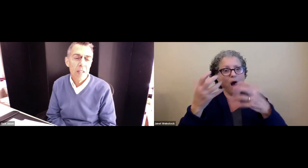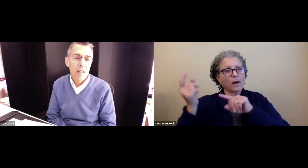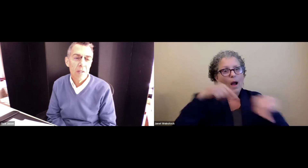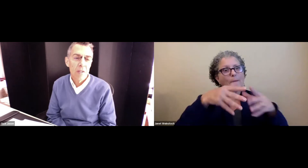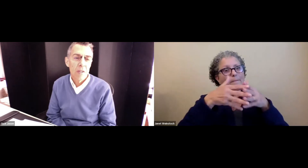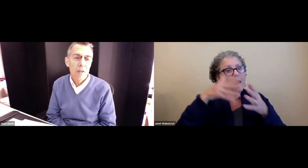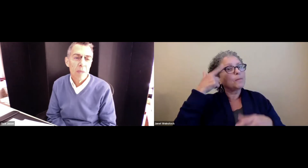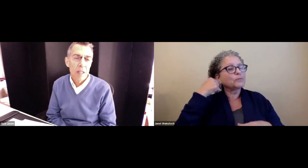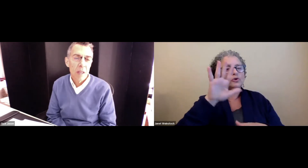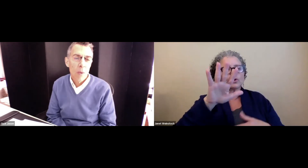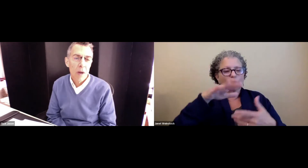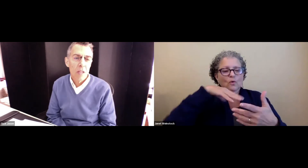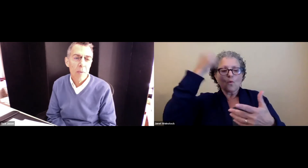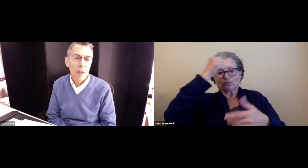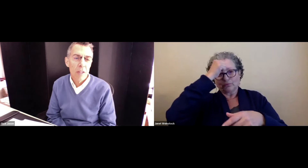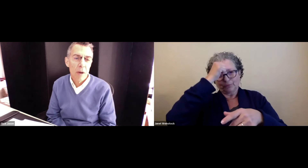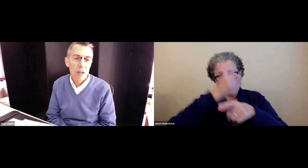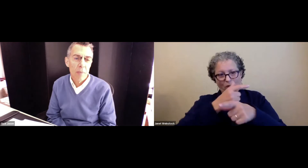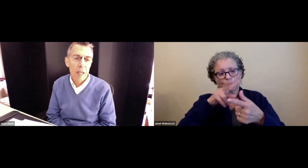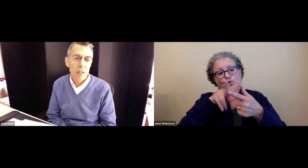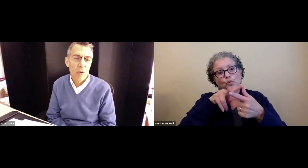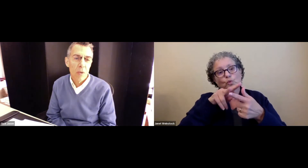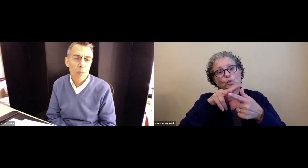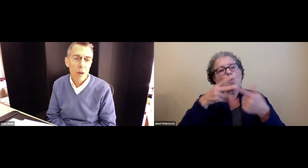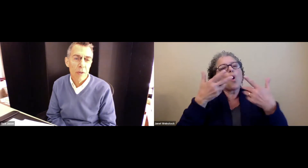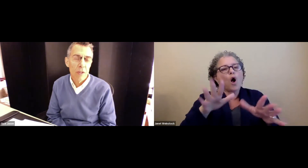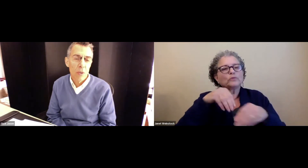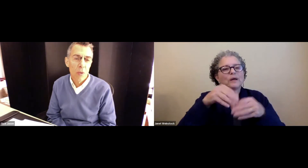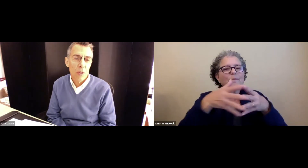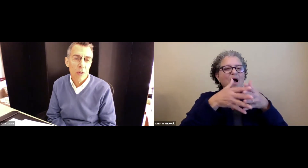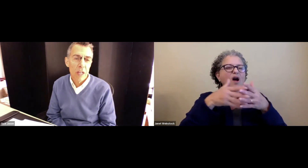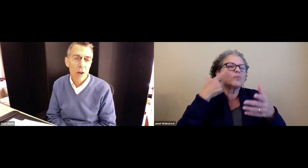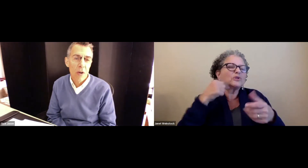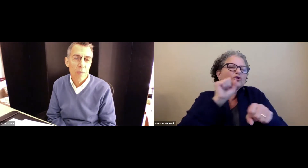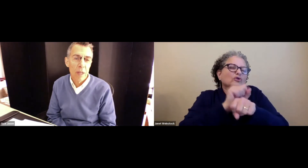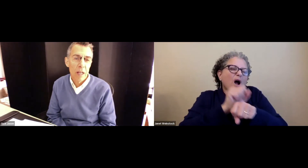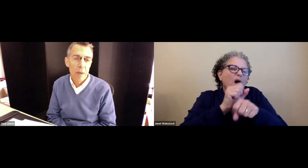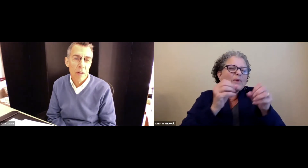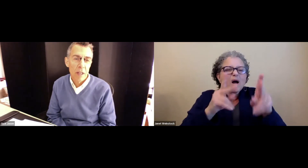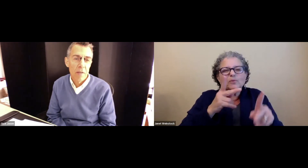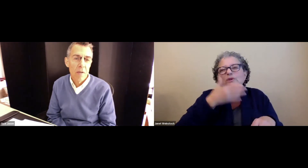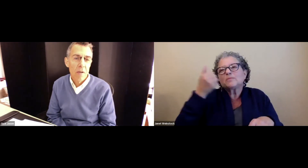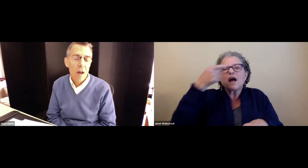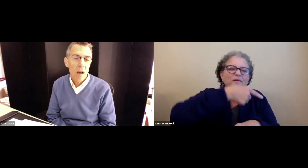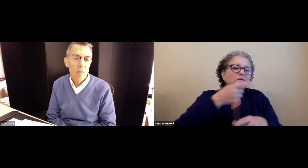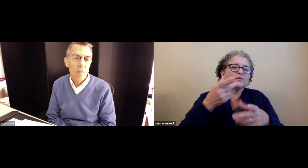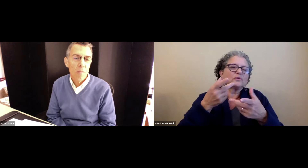visas, because they wanted to emigrate to America because their oldest brother, the two oldest brothers, had already been in America because